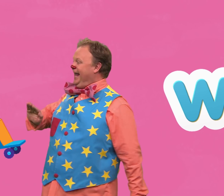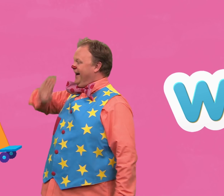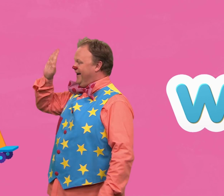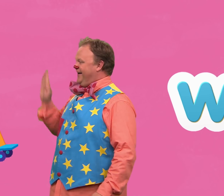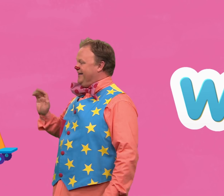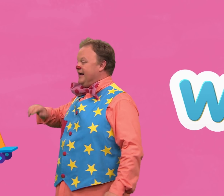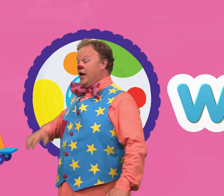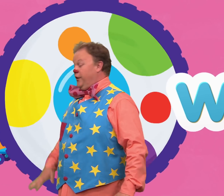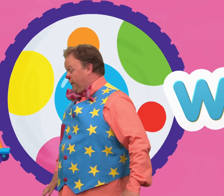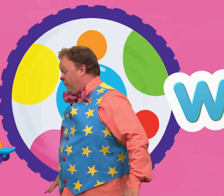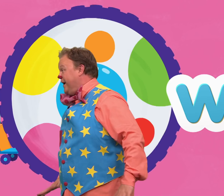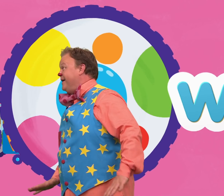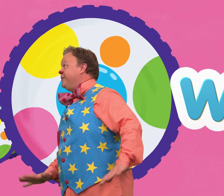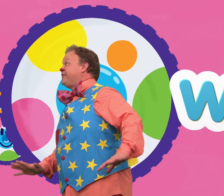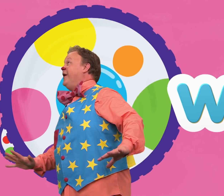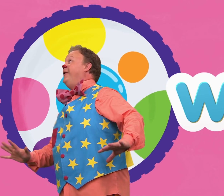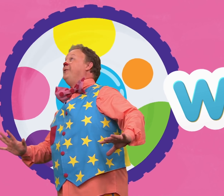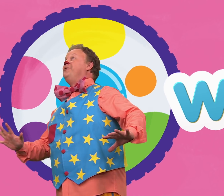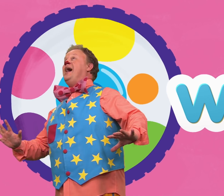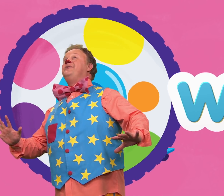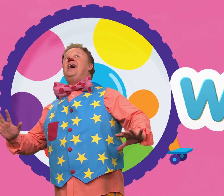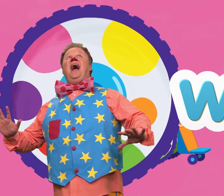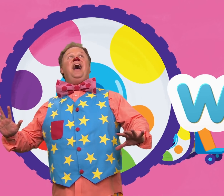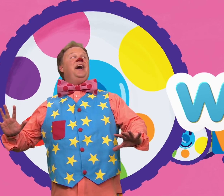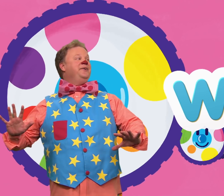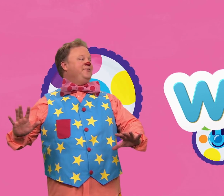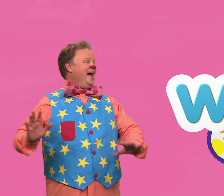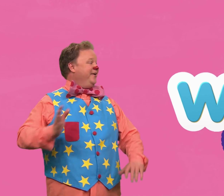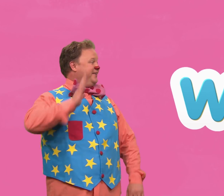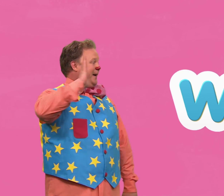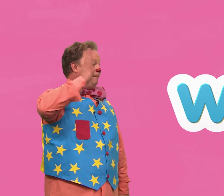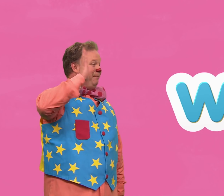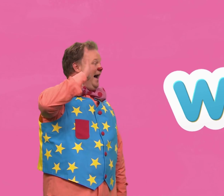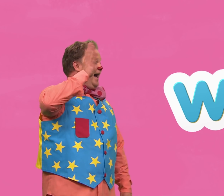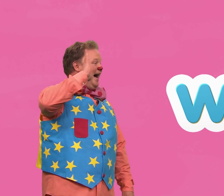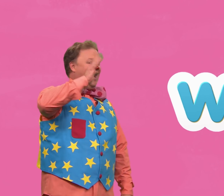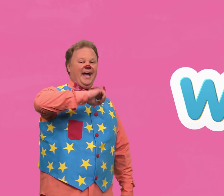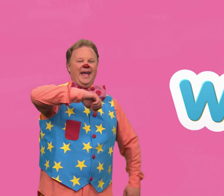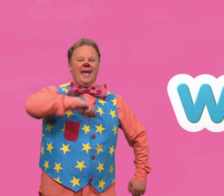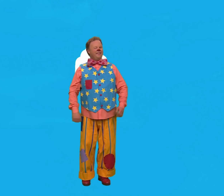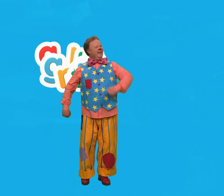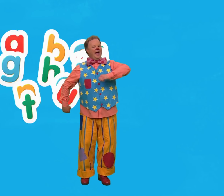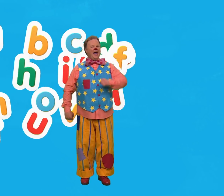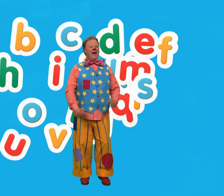Hello. The wheels go round and round. Goodbye, the